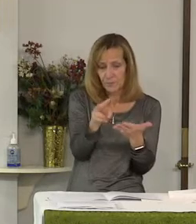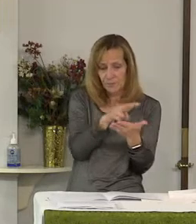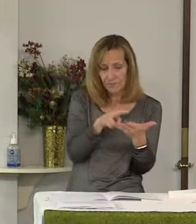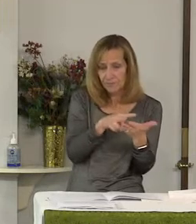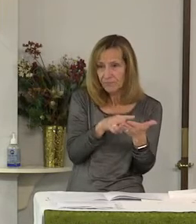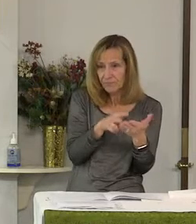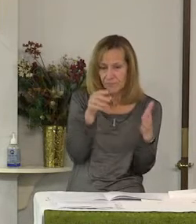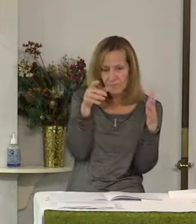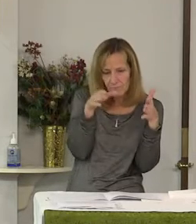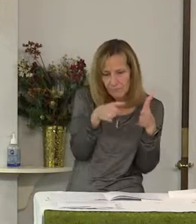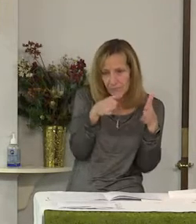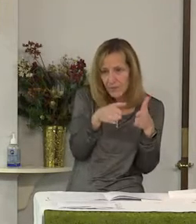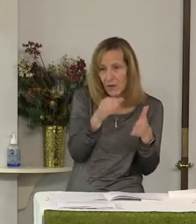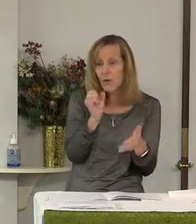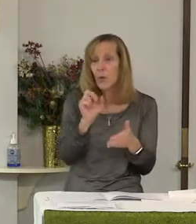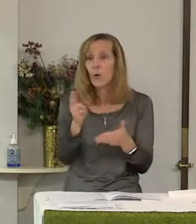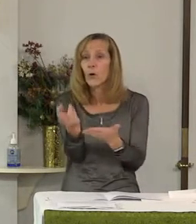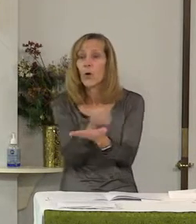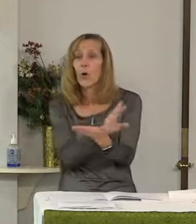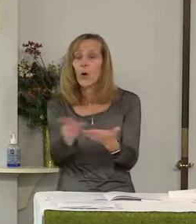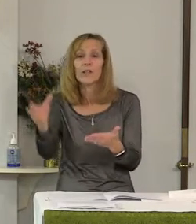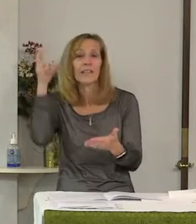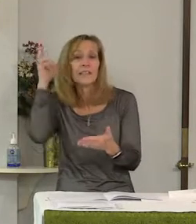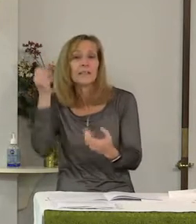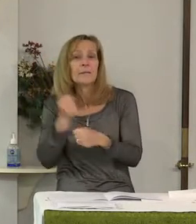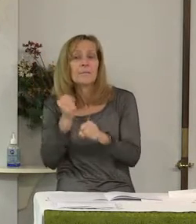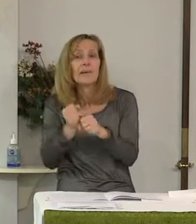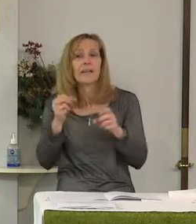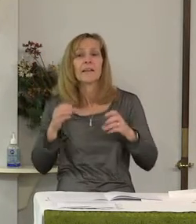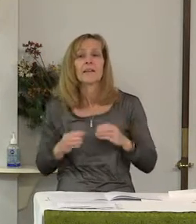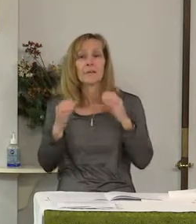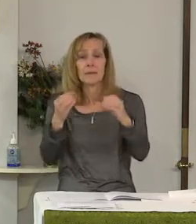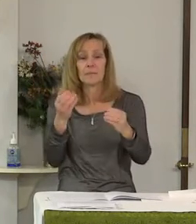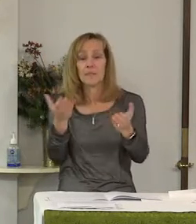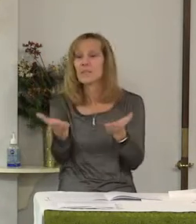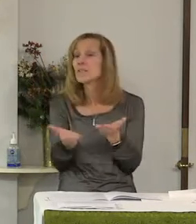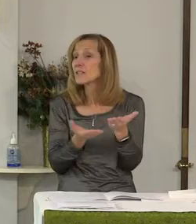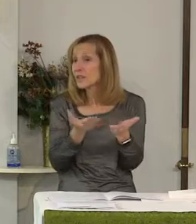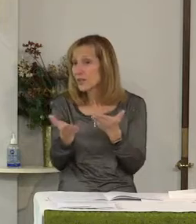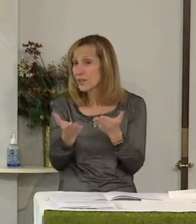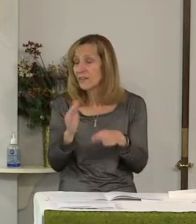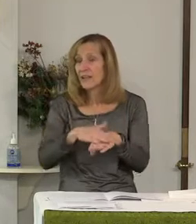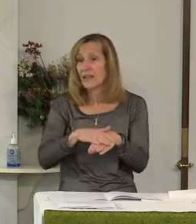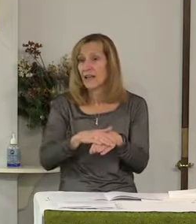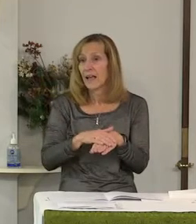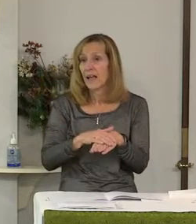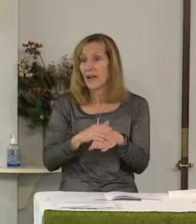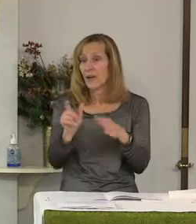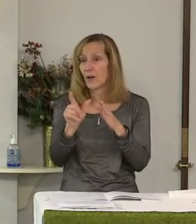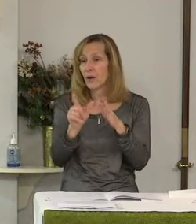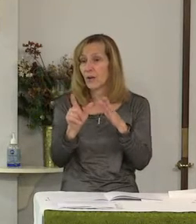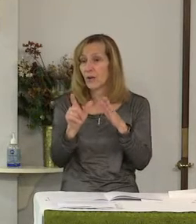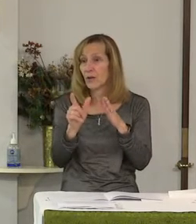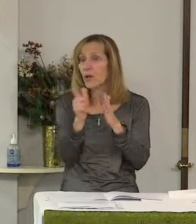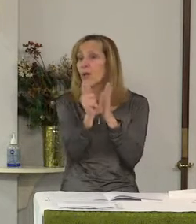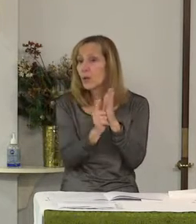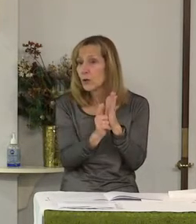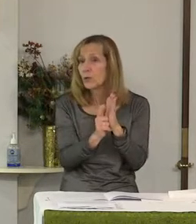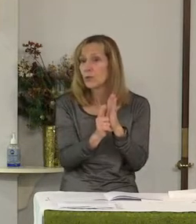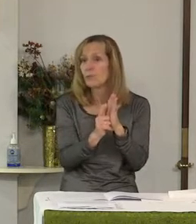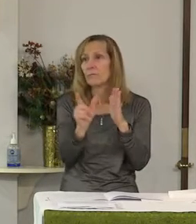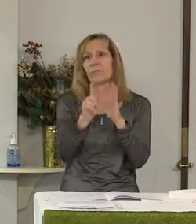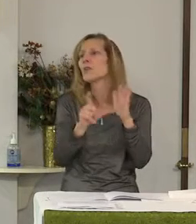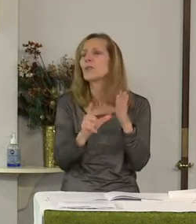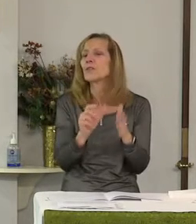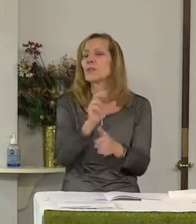Or holy listening may happen for you as you make a commitment to serve at our Lutheran pantry at the second Thursday of each